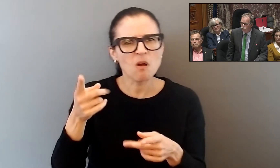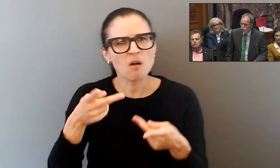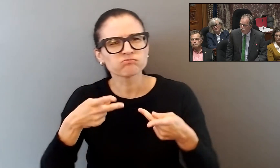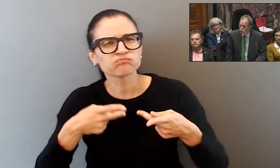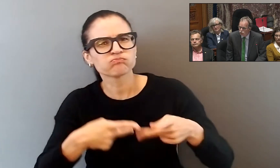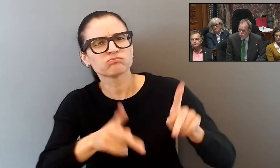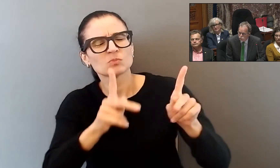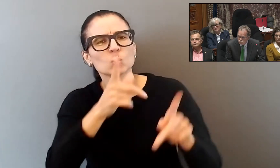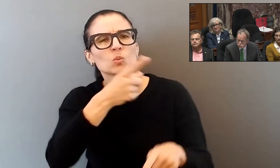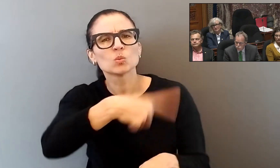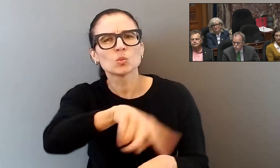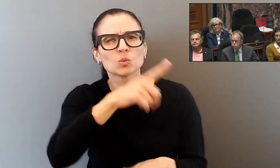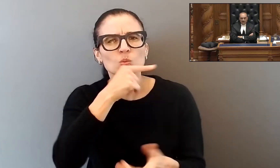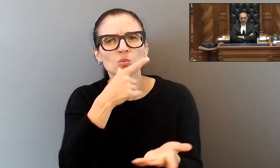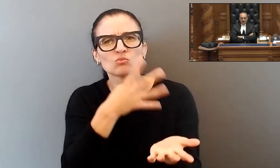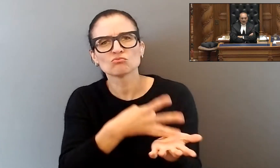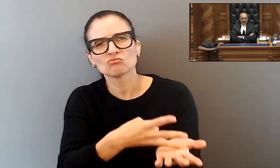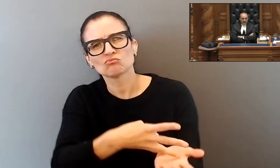this loophole?